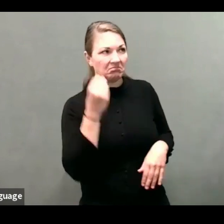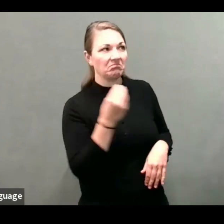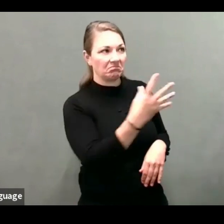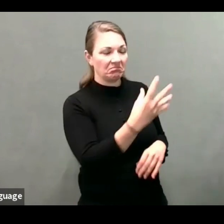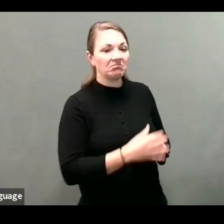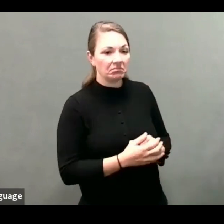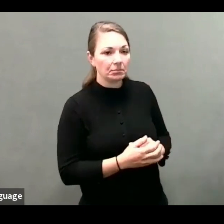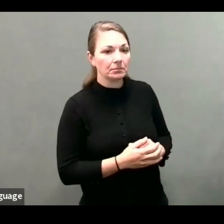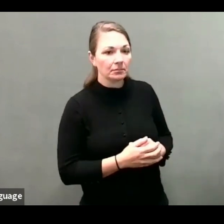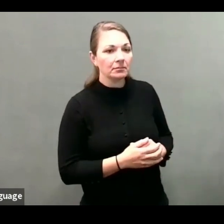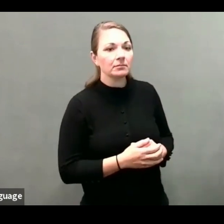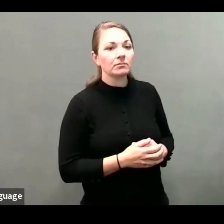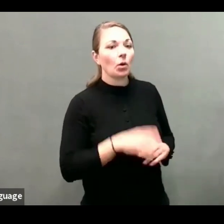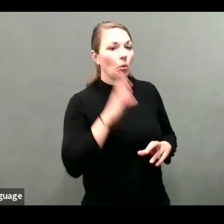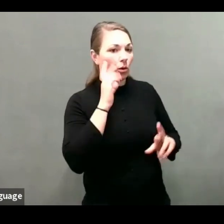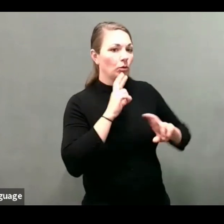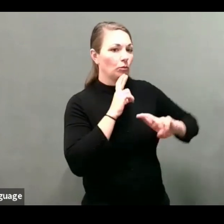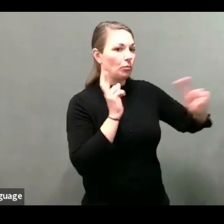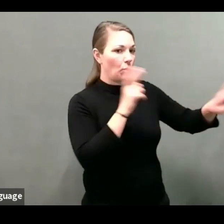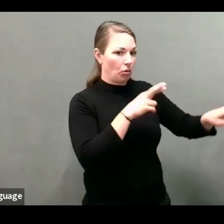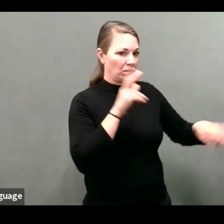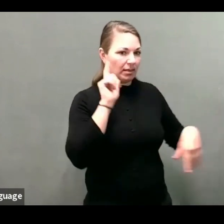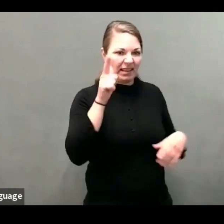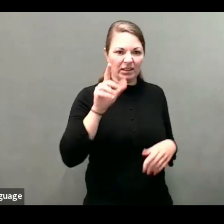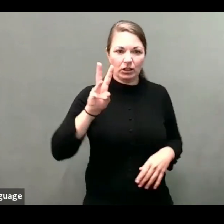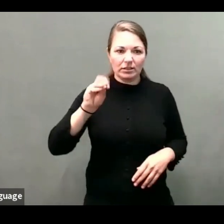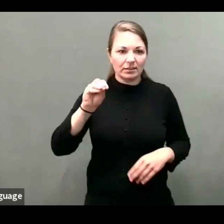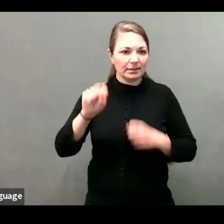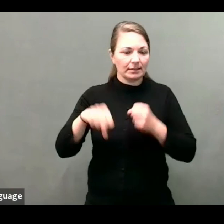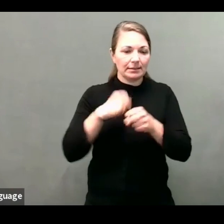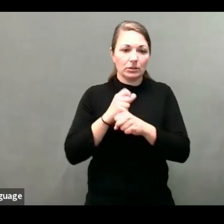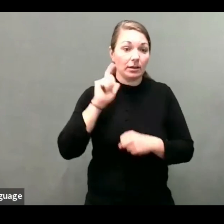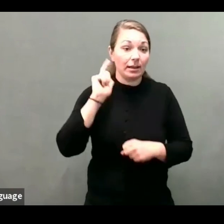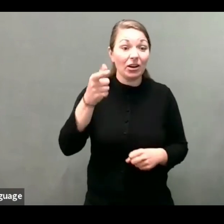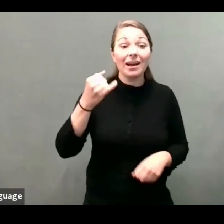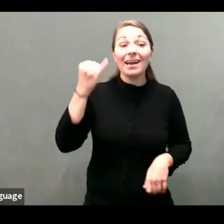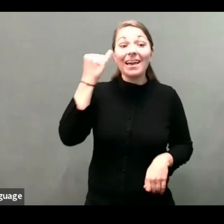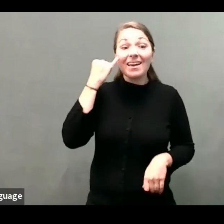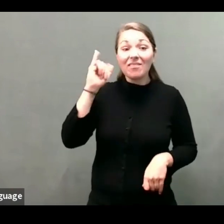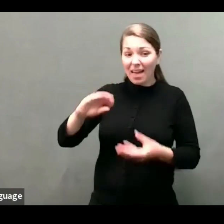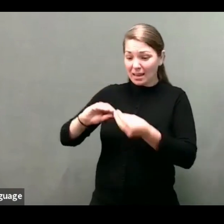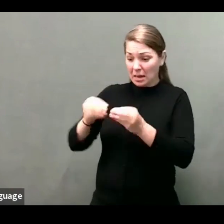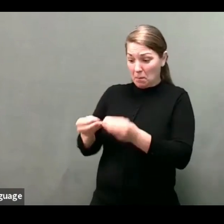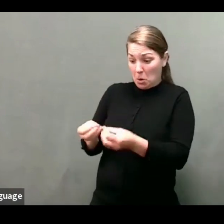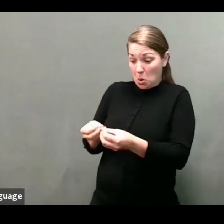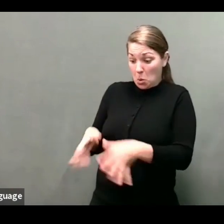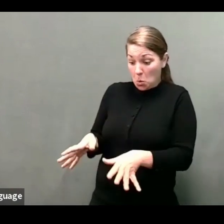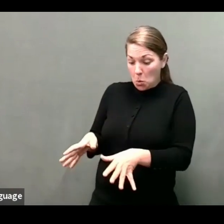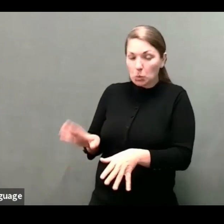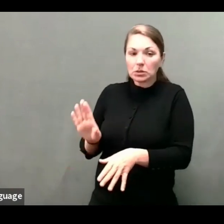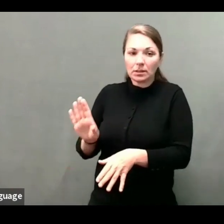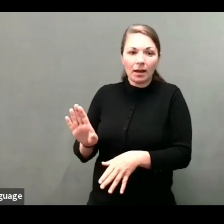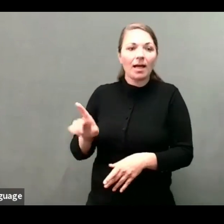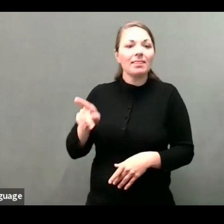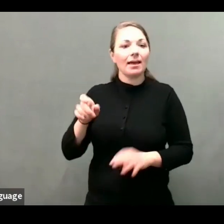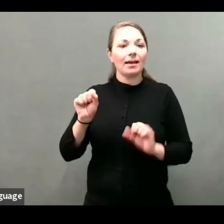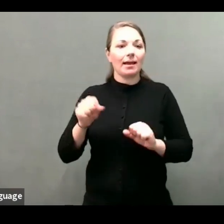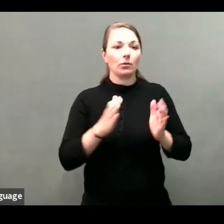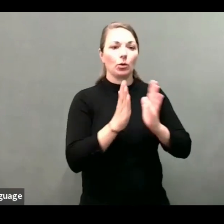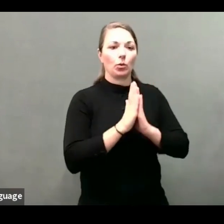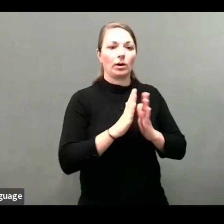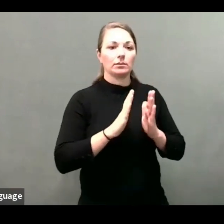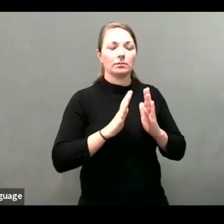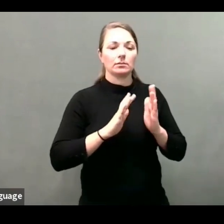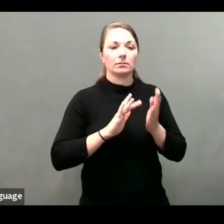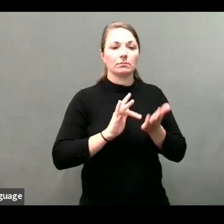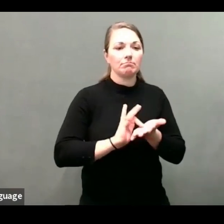from the visit, and the SANE is also recording that number in their charting for that exam. So if